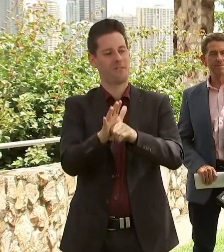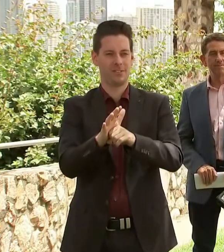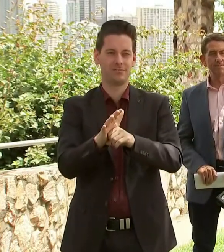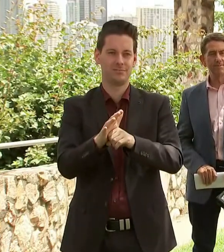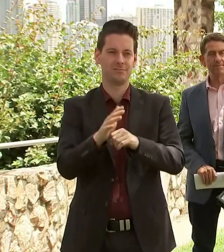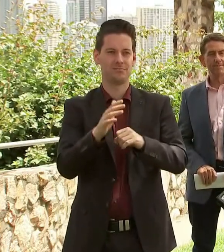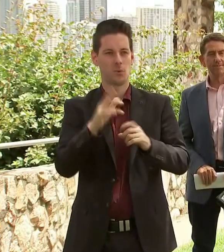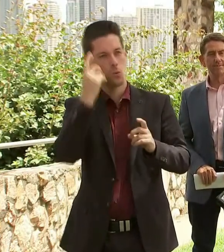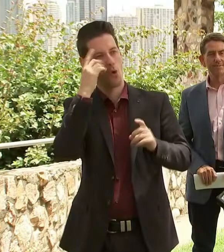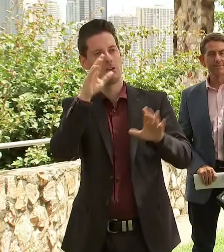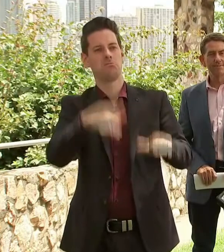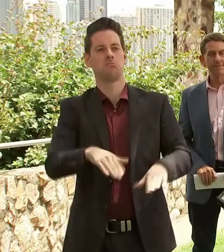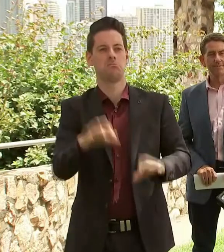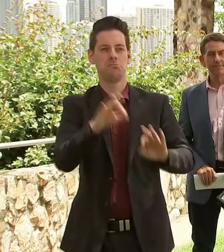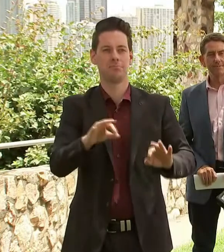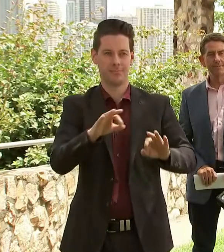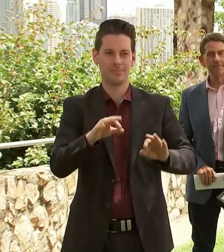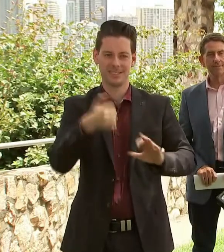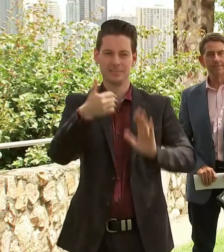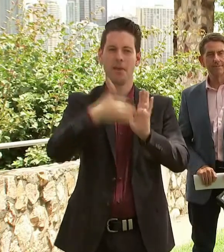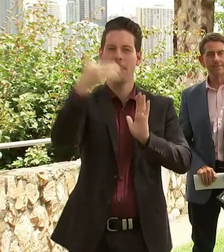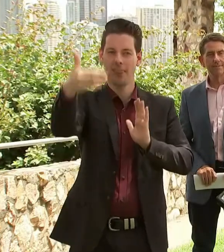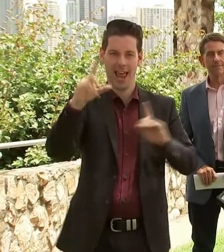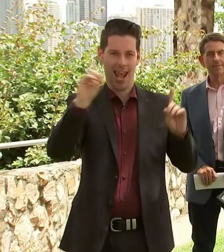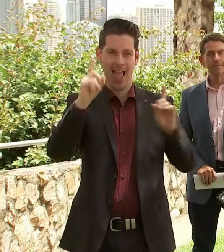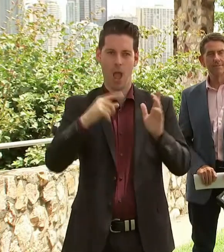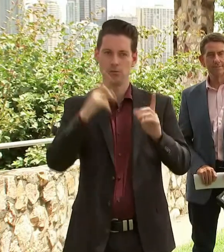we'll be living with COVID.